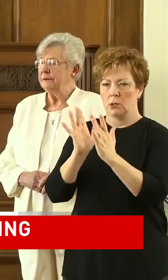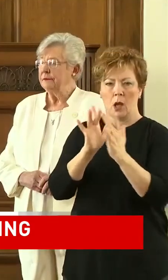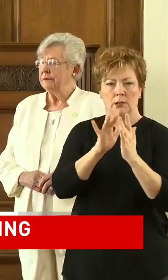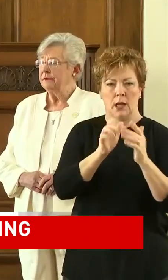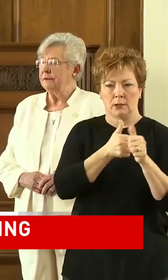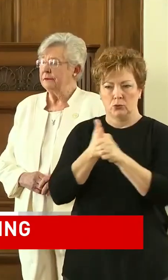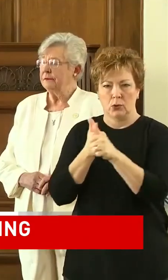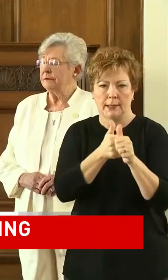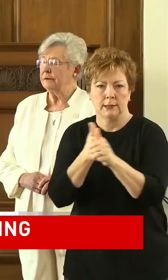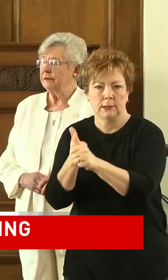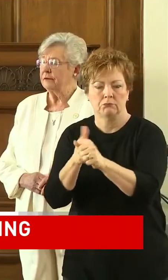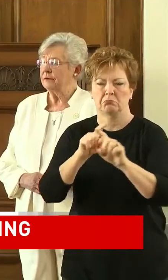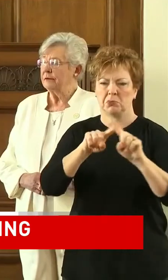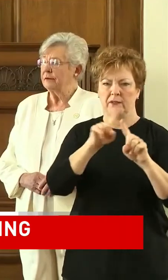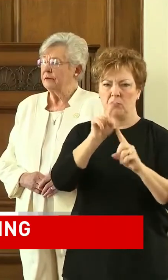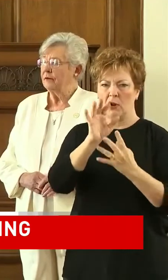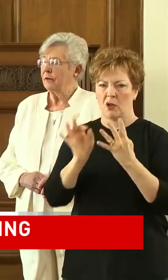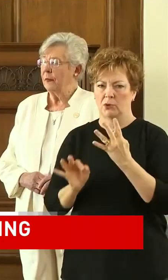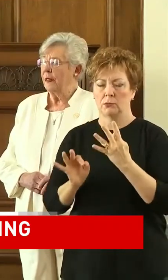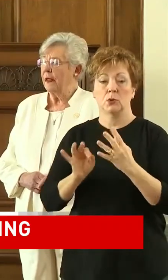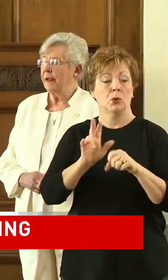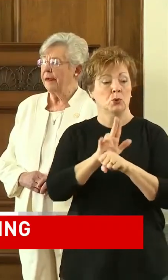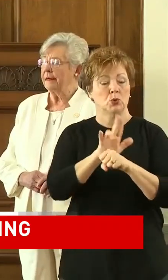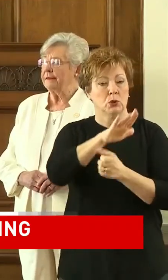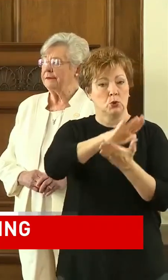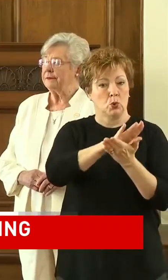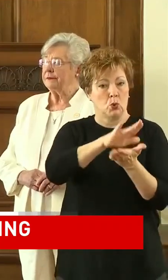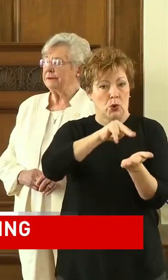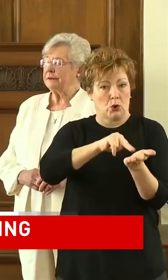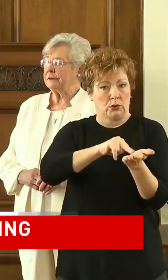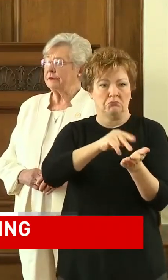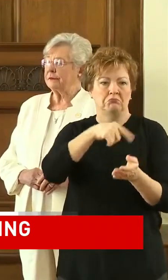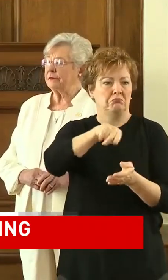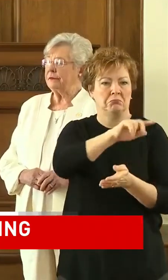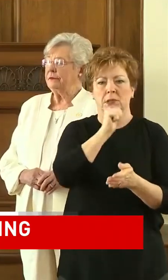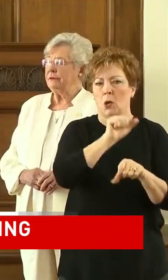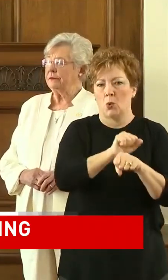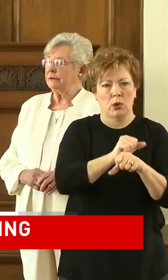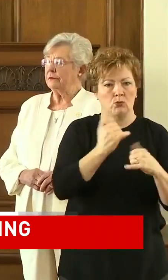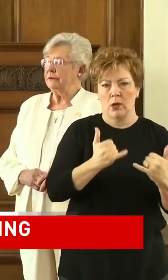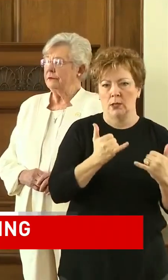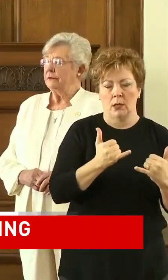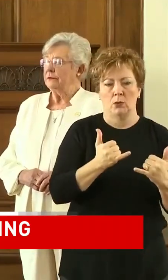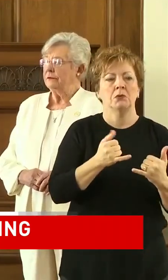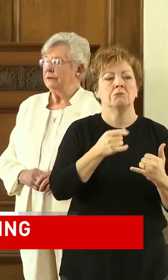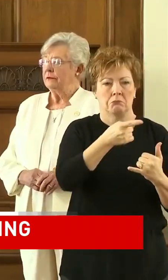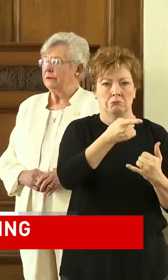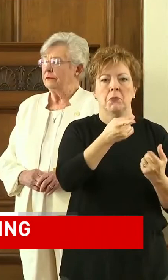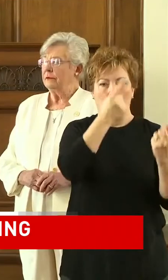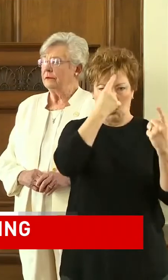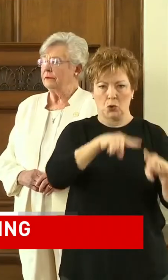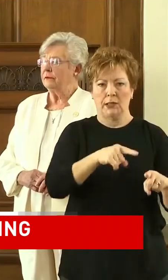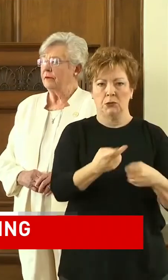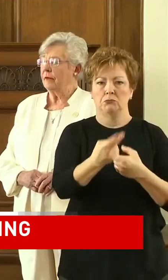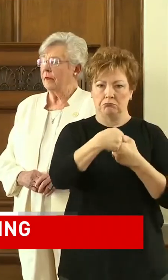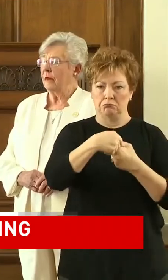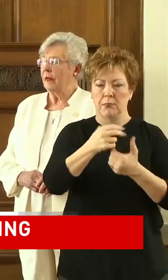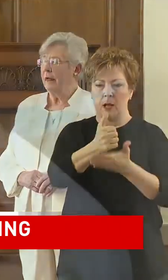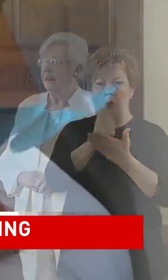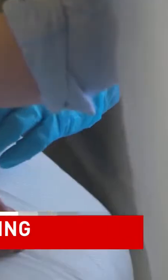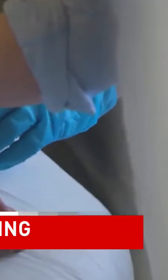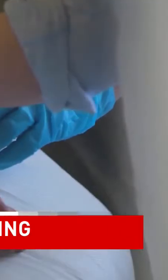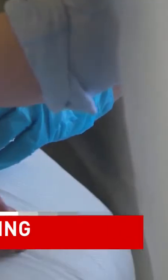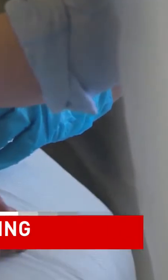We are working to utilize school nurses who aren't working right now, who have agreed to come on board and help us with contact